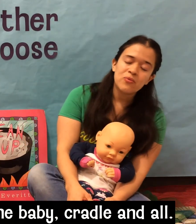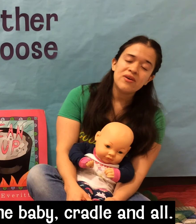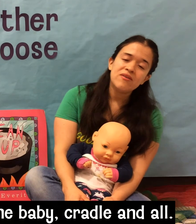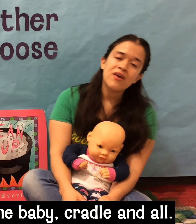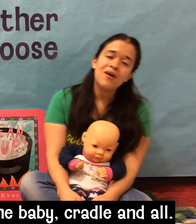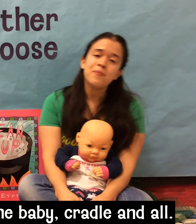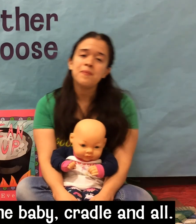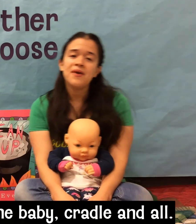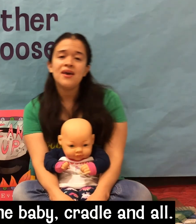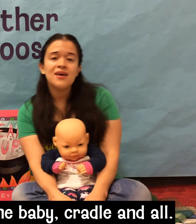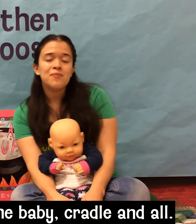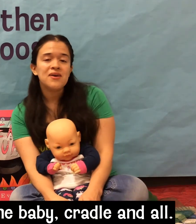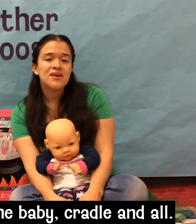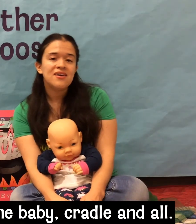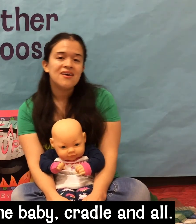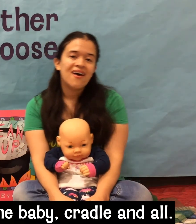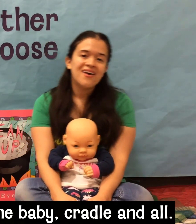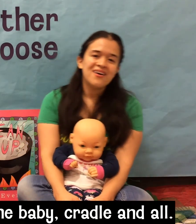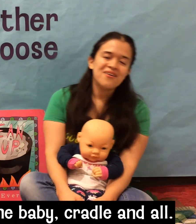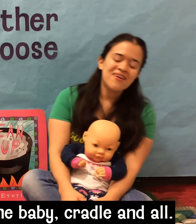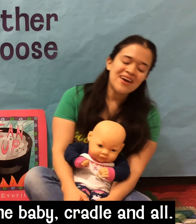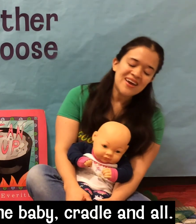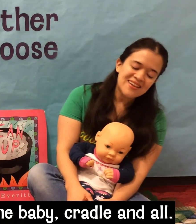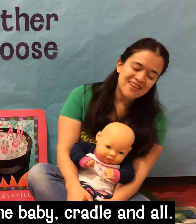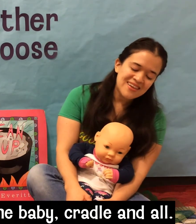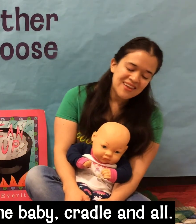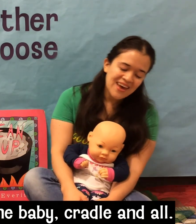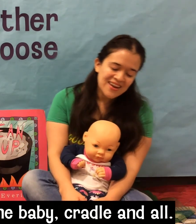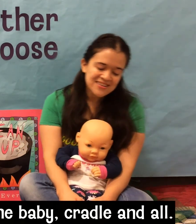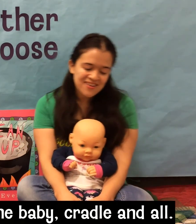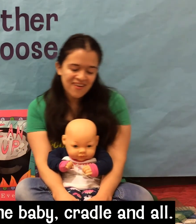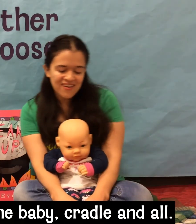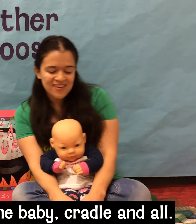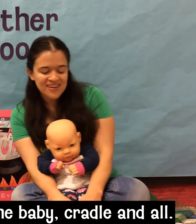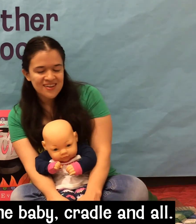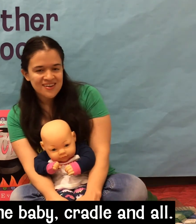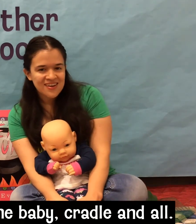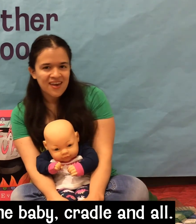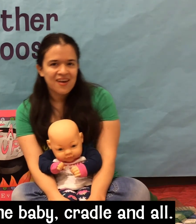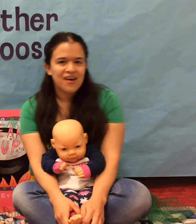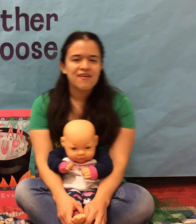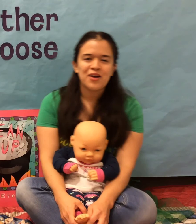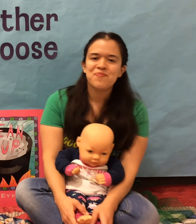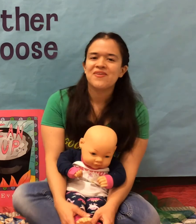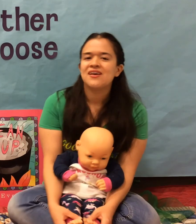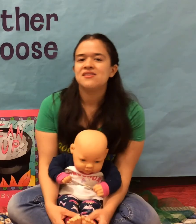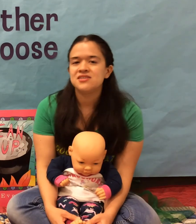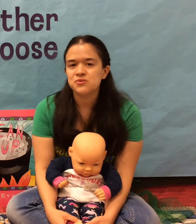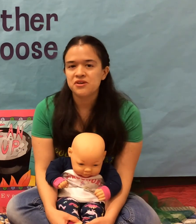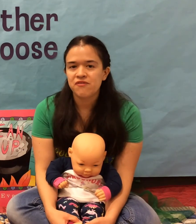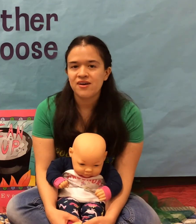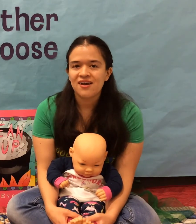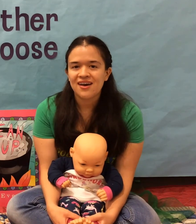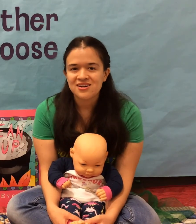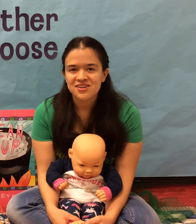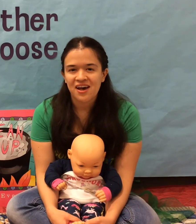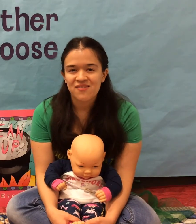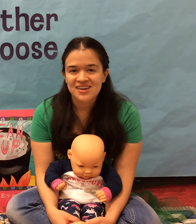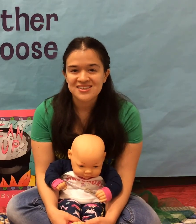will come baby, cradle and all. Okay, this is really fun. I actually have a